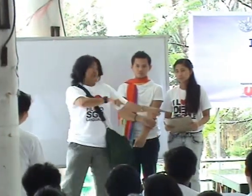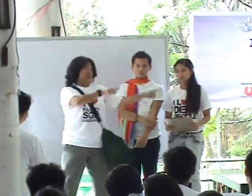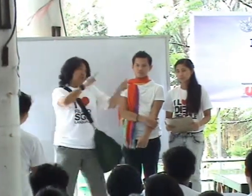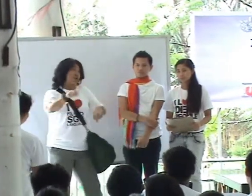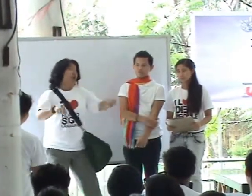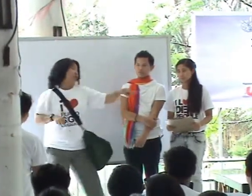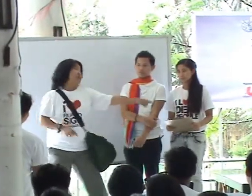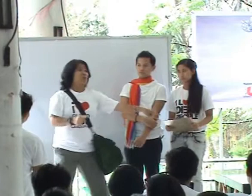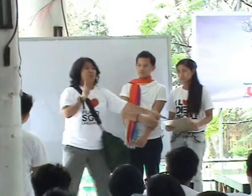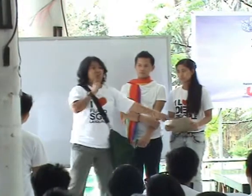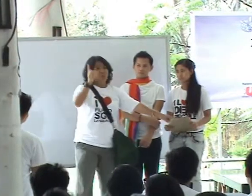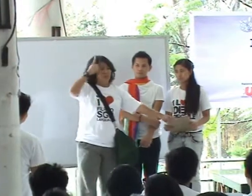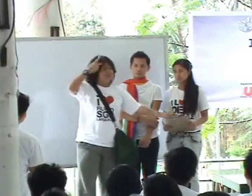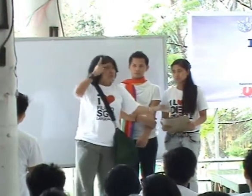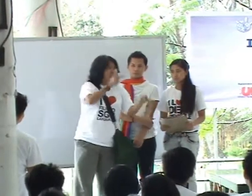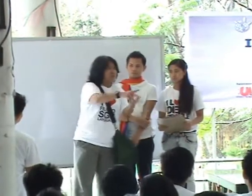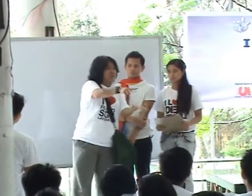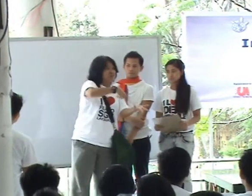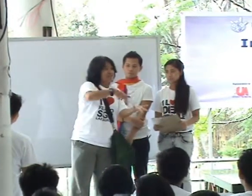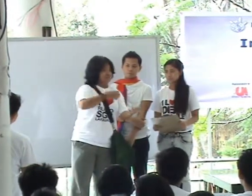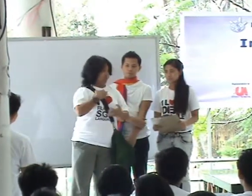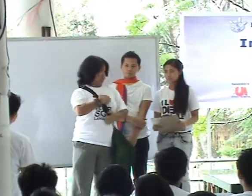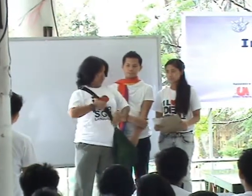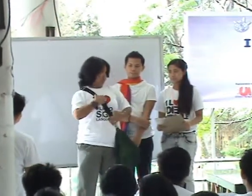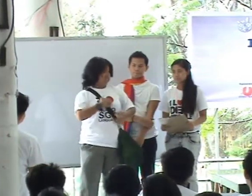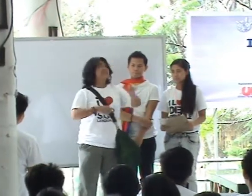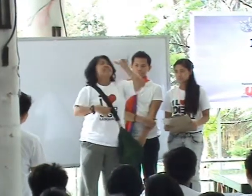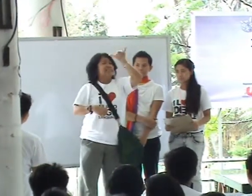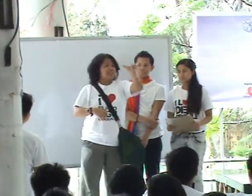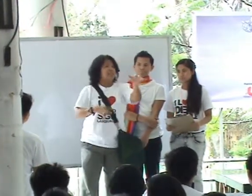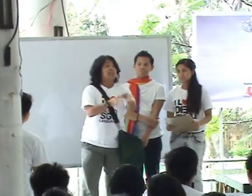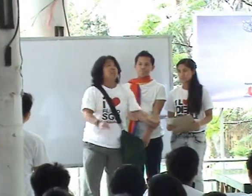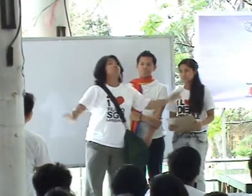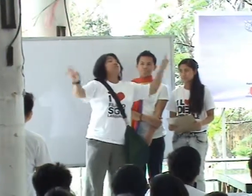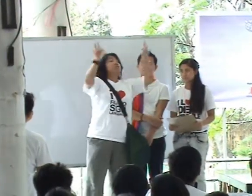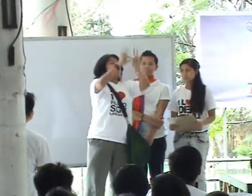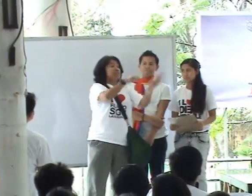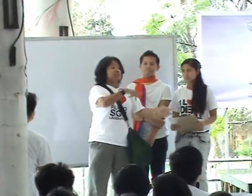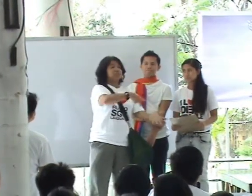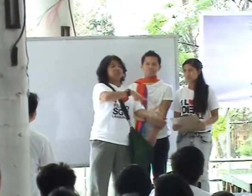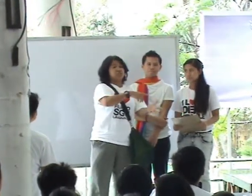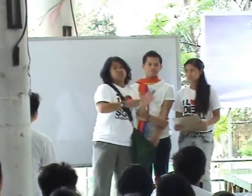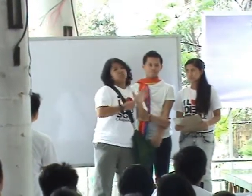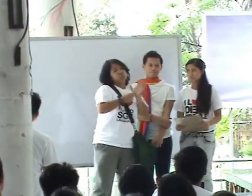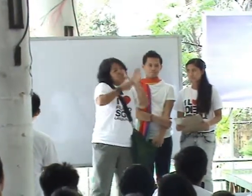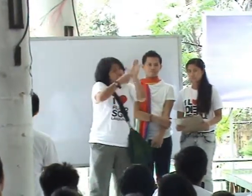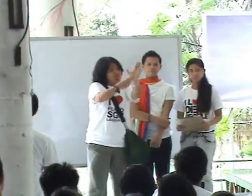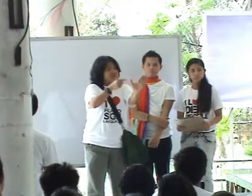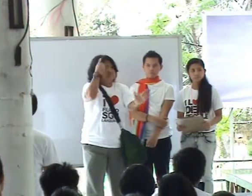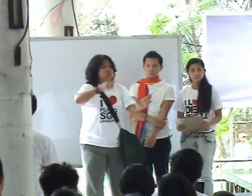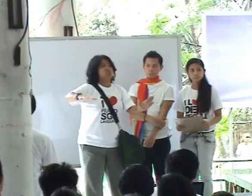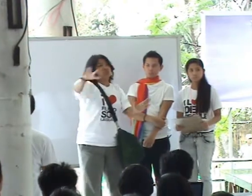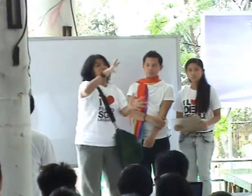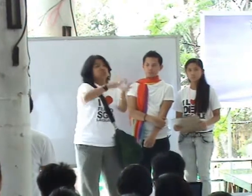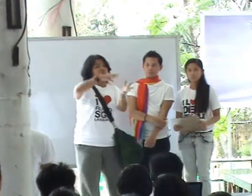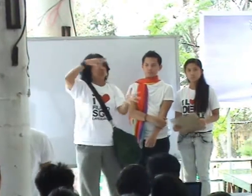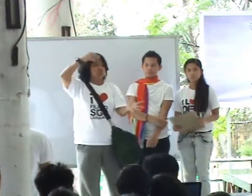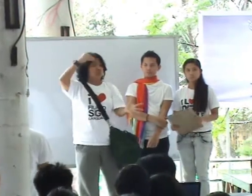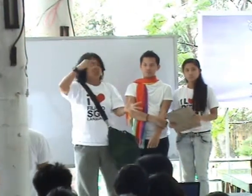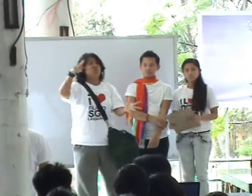into this. Okay? So ano yung purpose namin dito? Not only for enjoyment, but also to show in regards ano